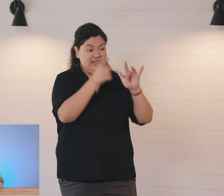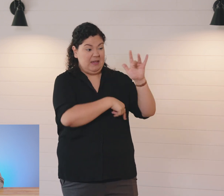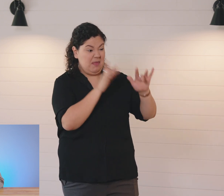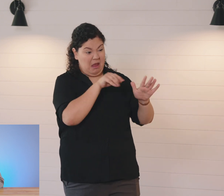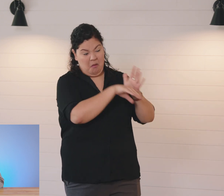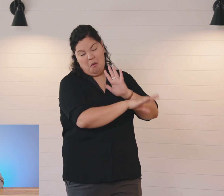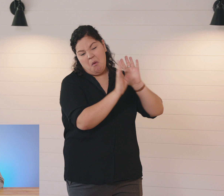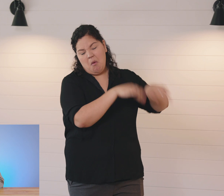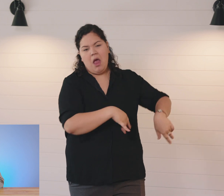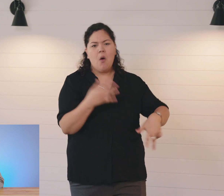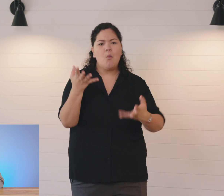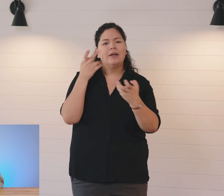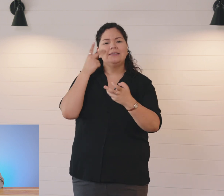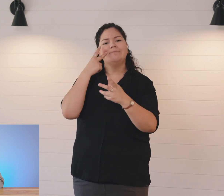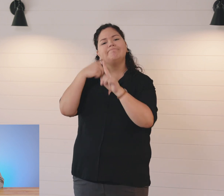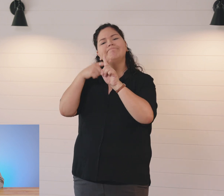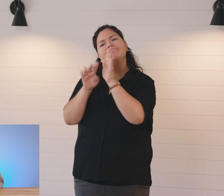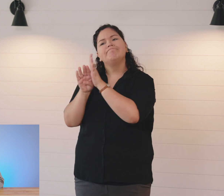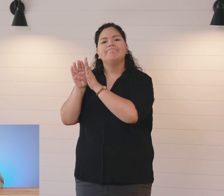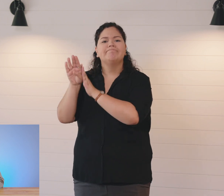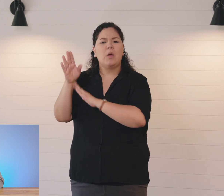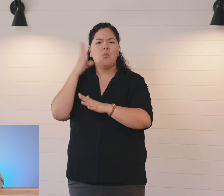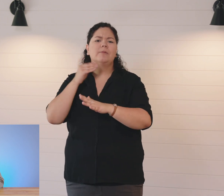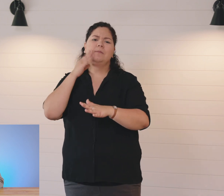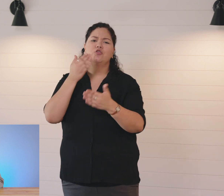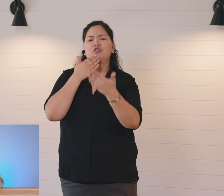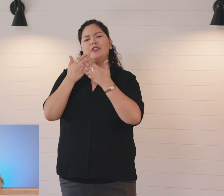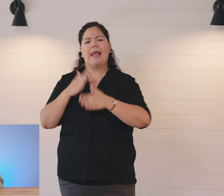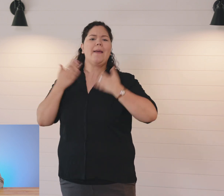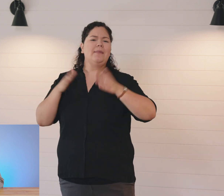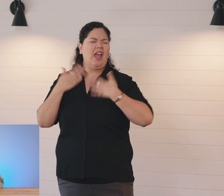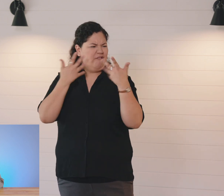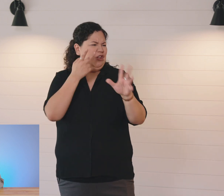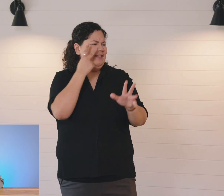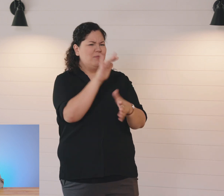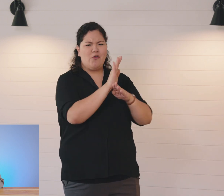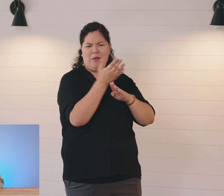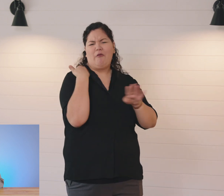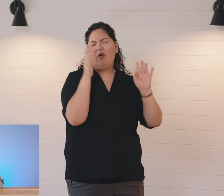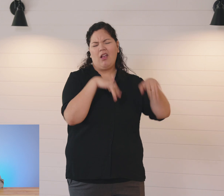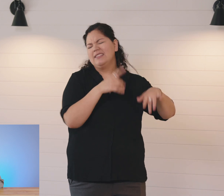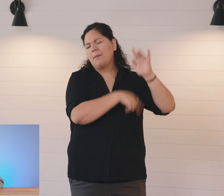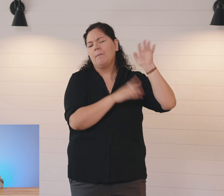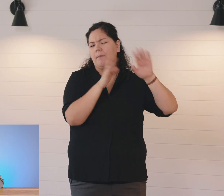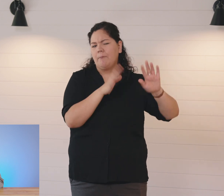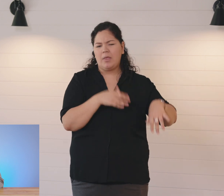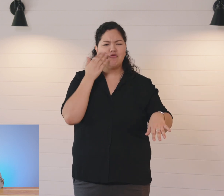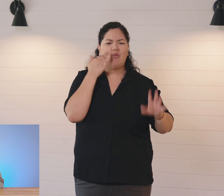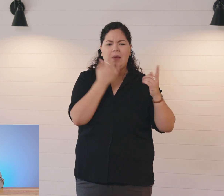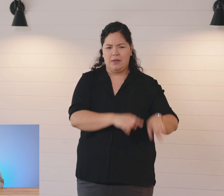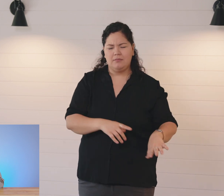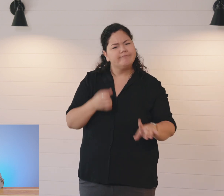God, can we just get through this negative piece right now so that we can experience the next part? I've seen this movie before. Can we just fast forward and get